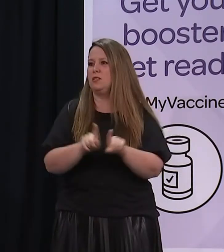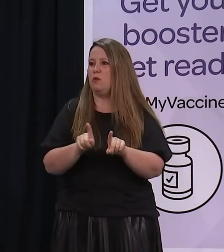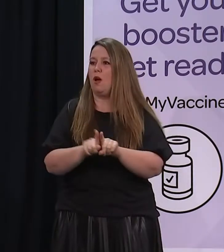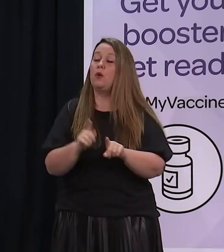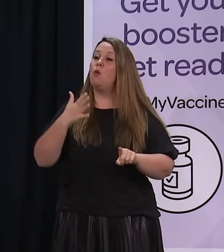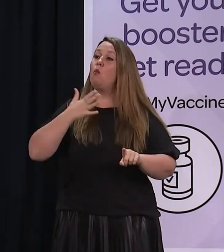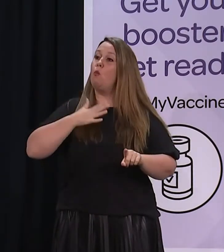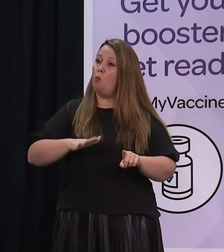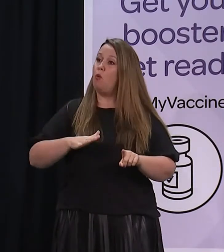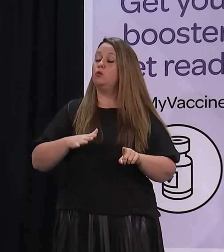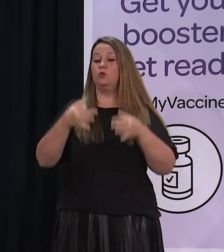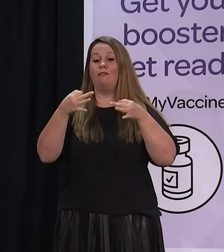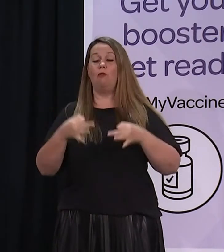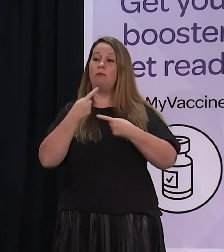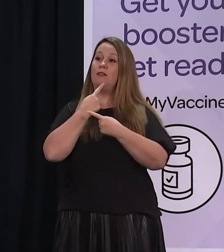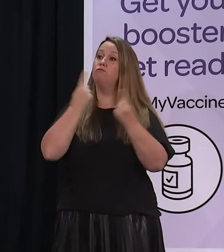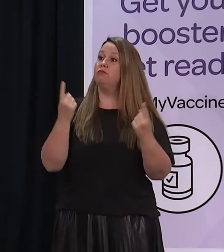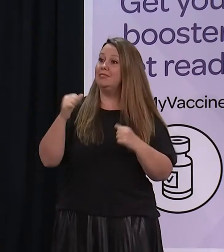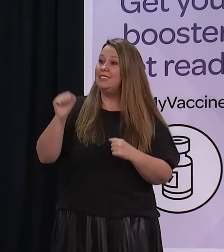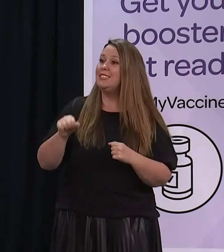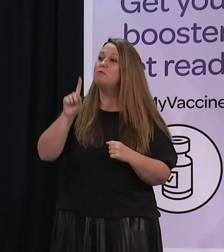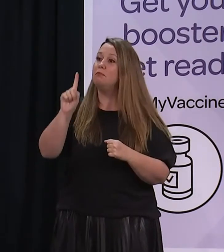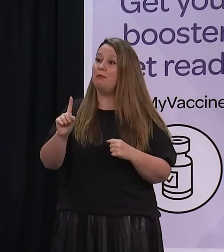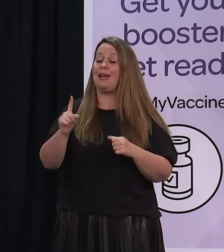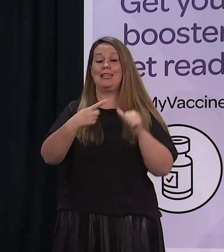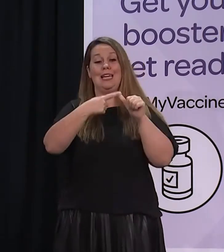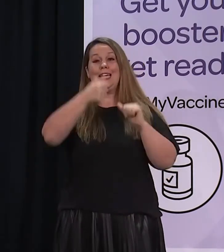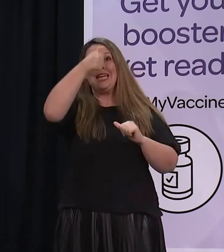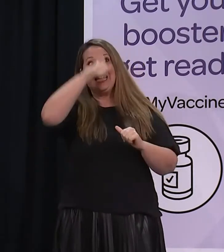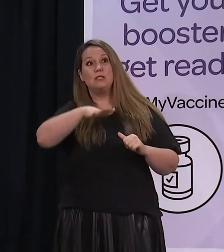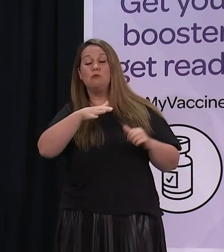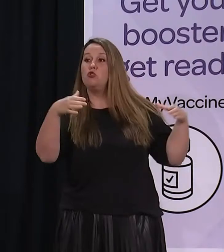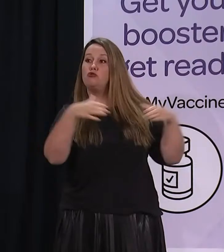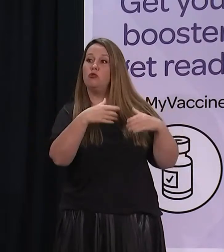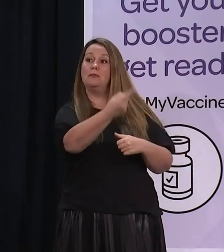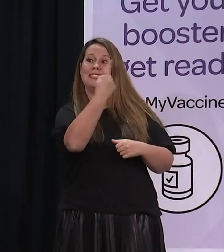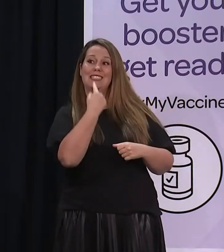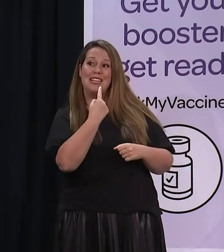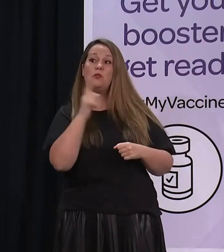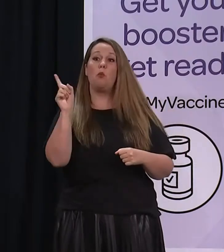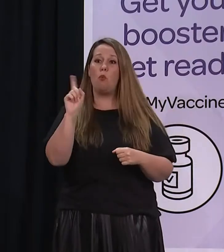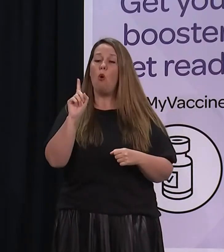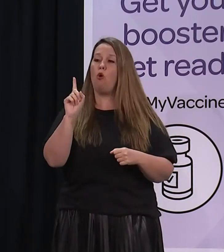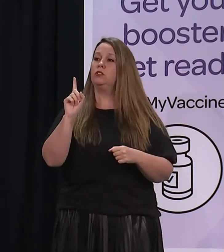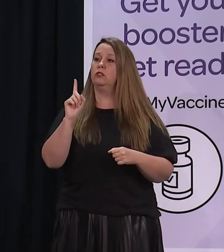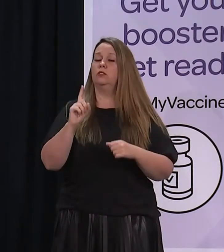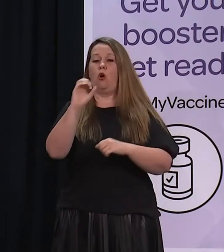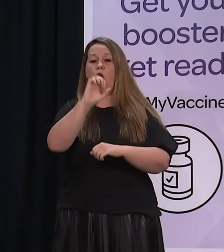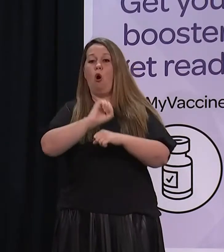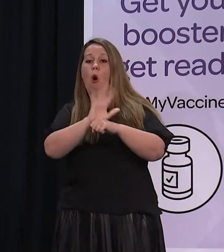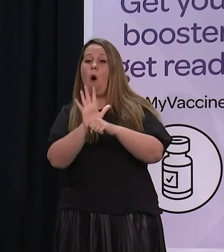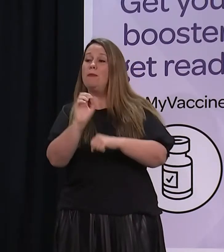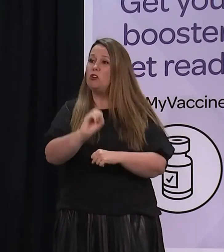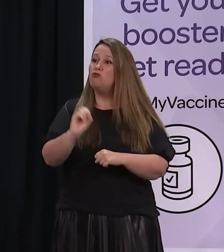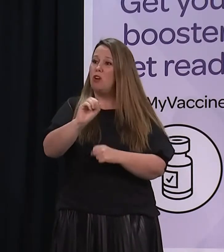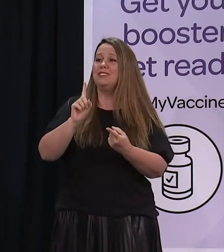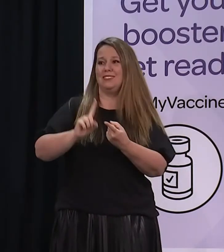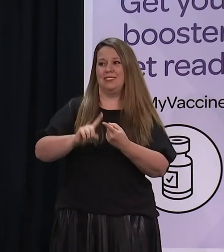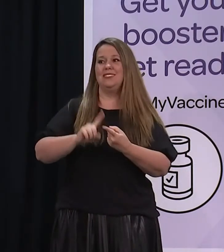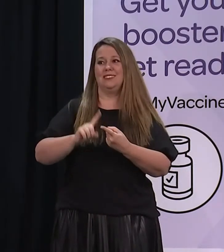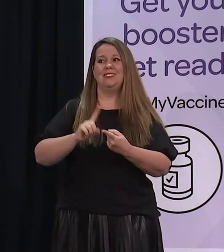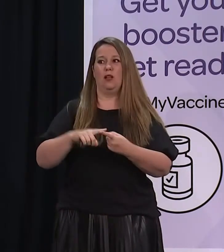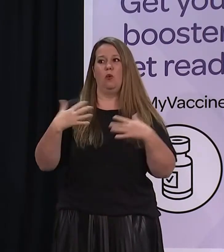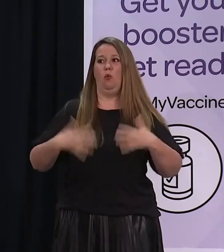the early feedback from our experts is, look, we are still in the middle of this peak. We are still waiting to reach